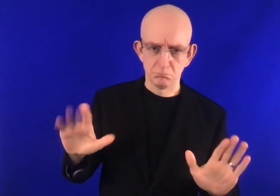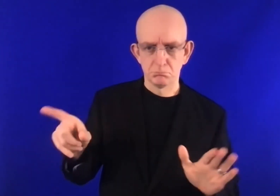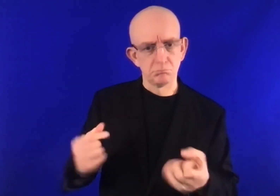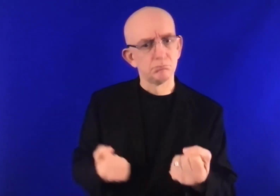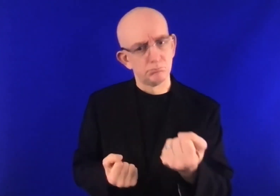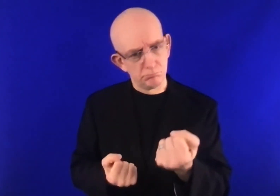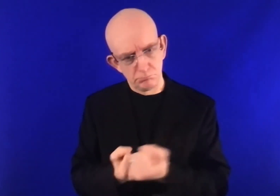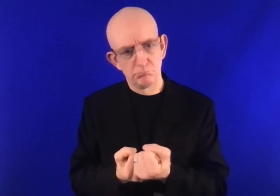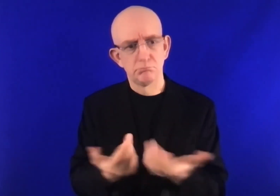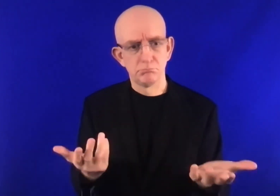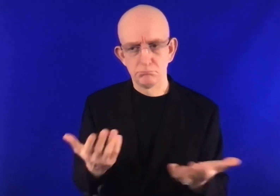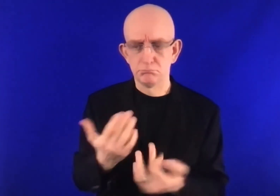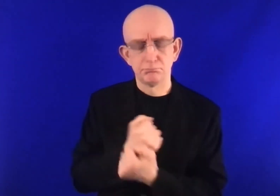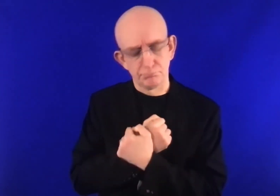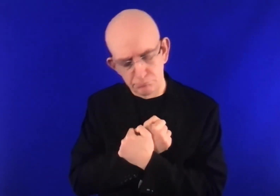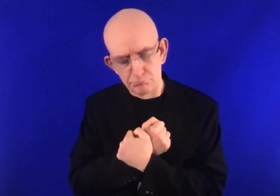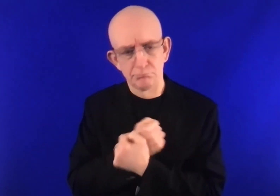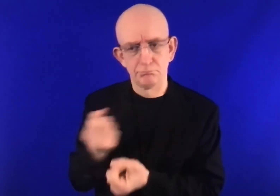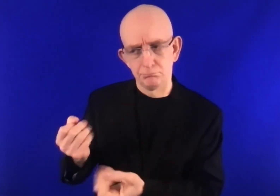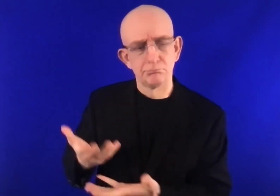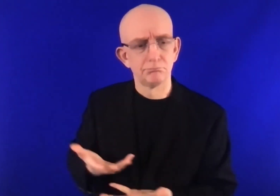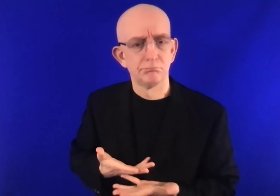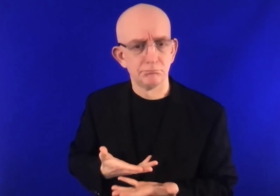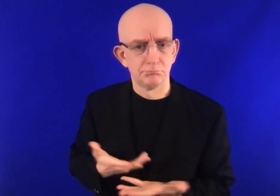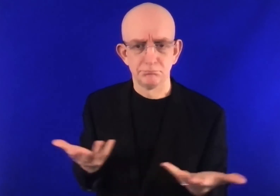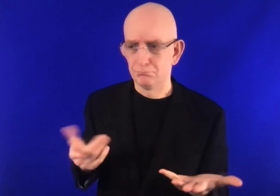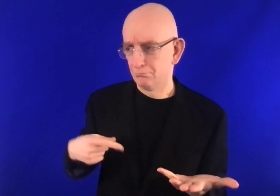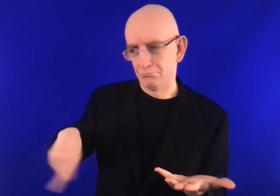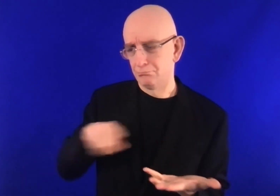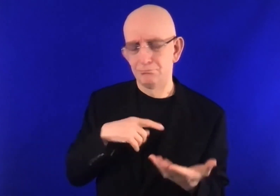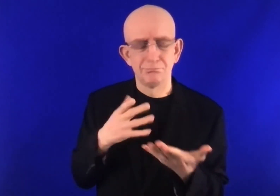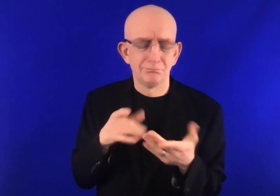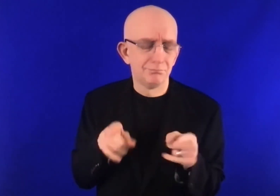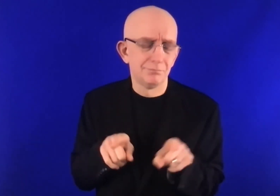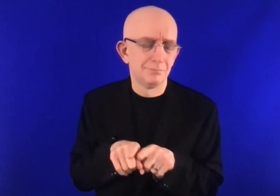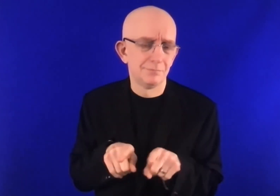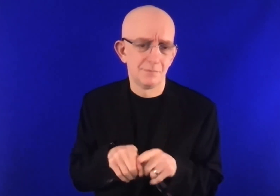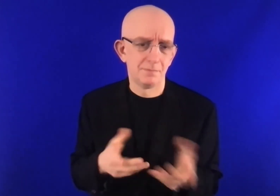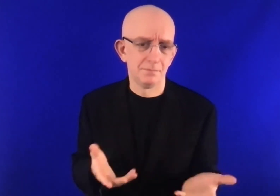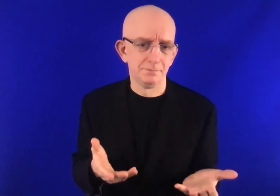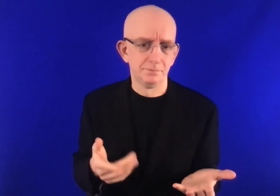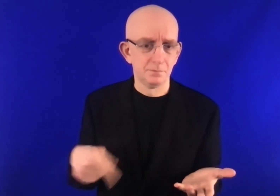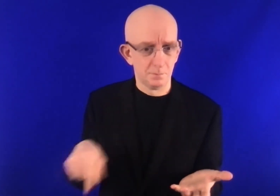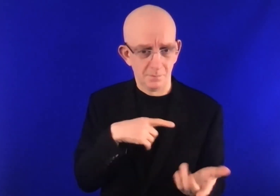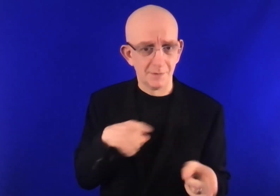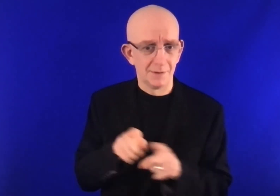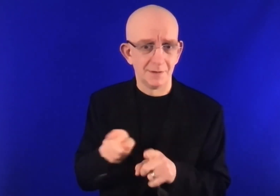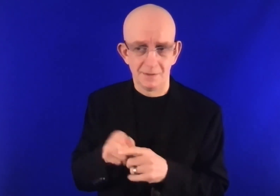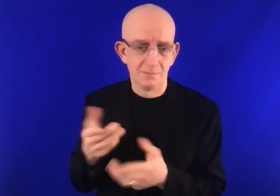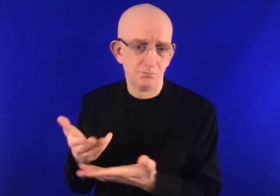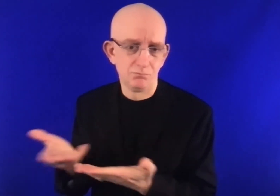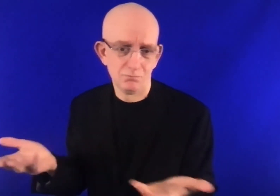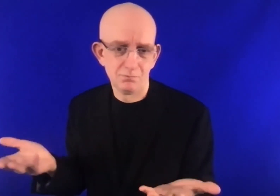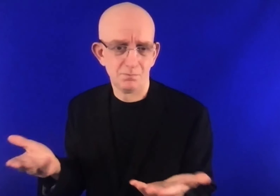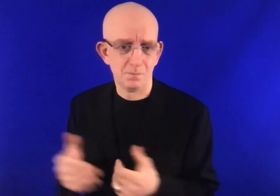just the same with others and we are the same with them, so that